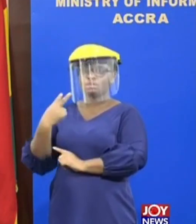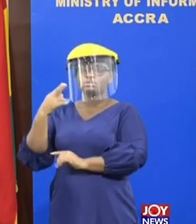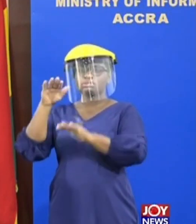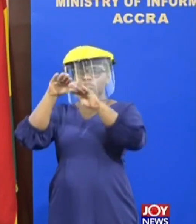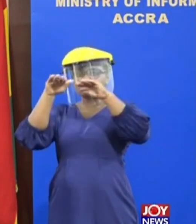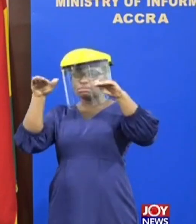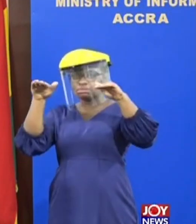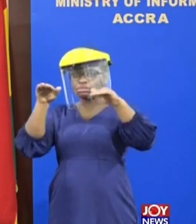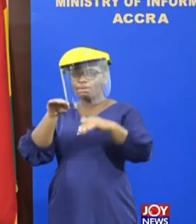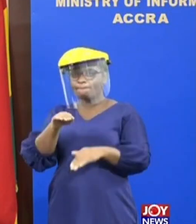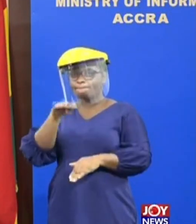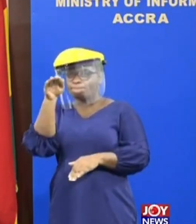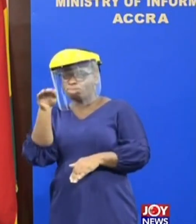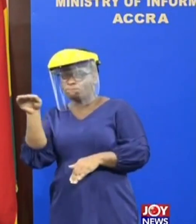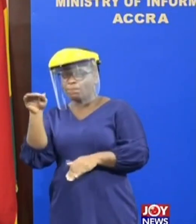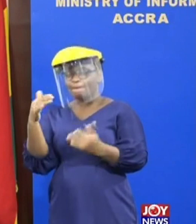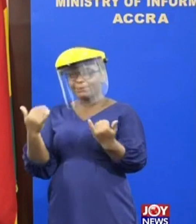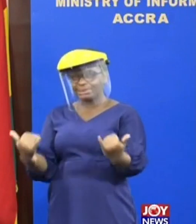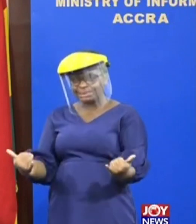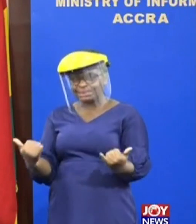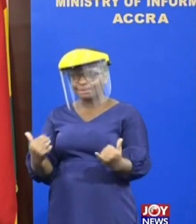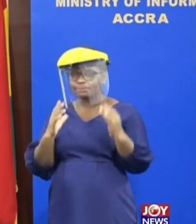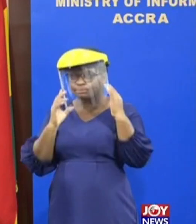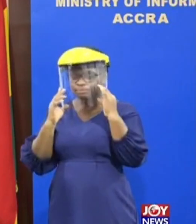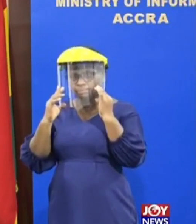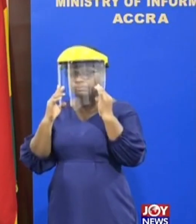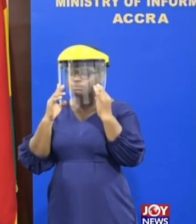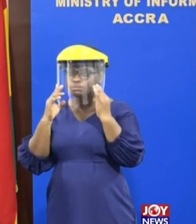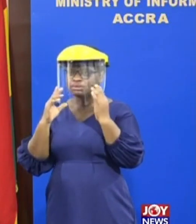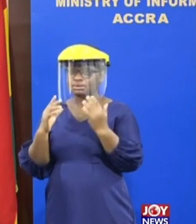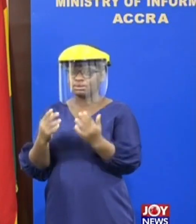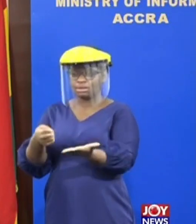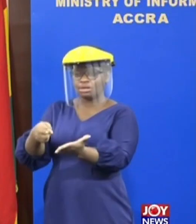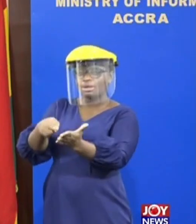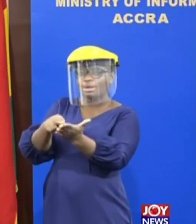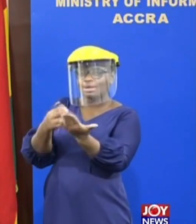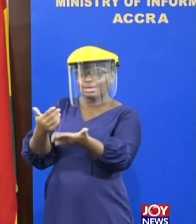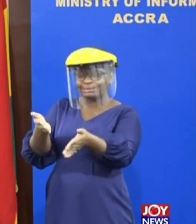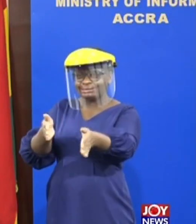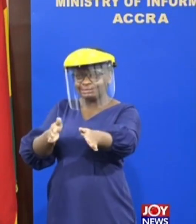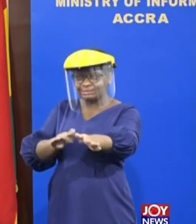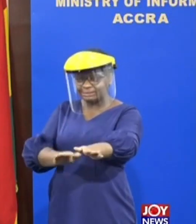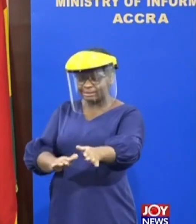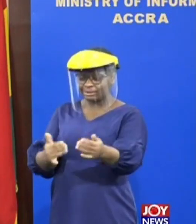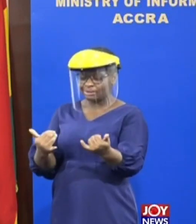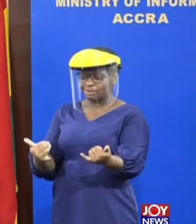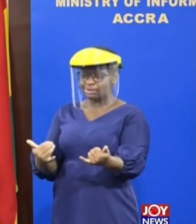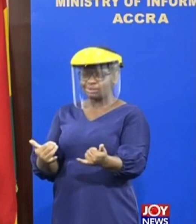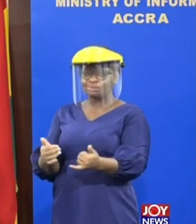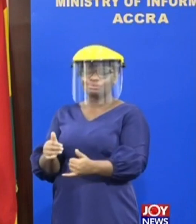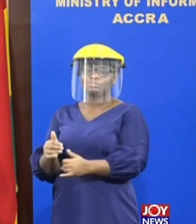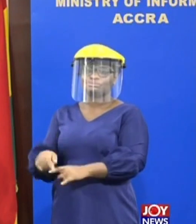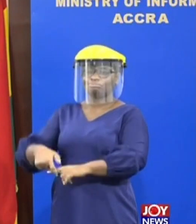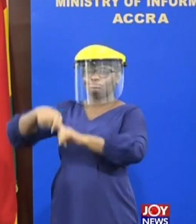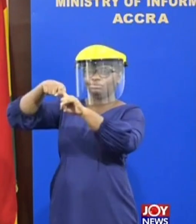just aligns with the June one. But currently, the reported number of deaths have significantly come down, and we hope